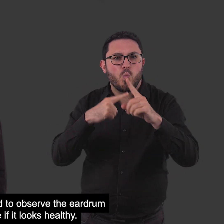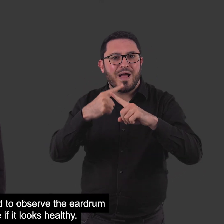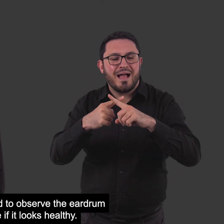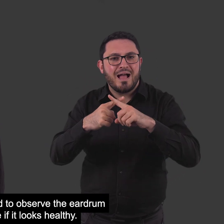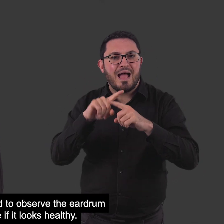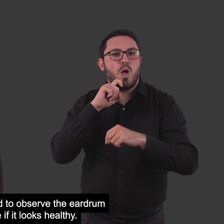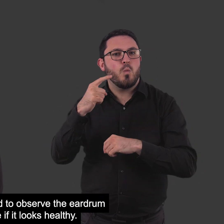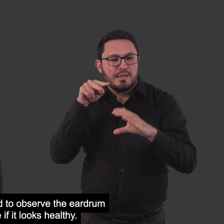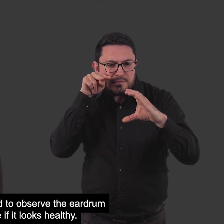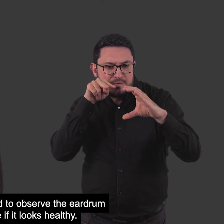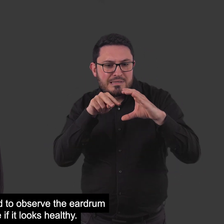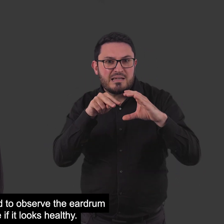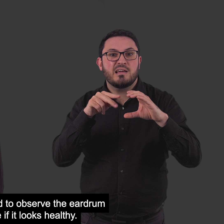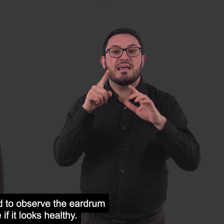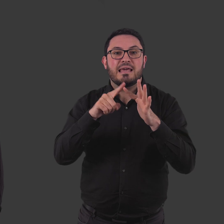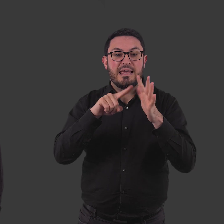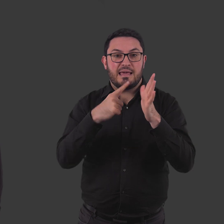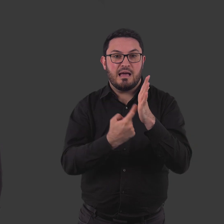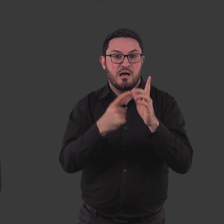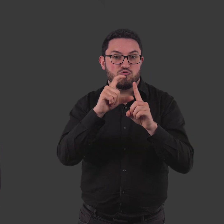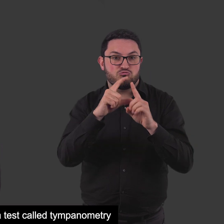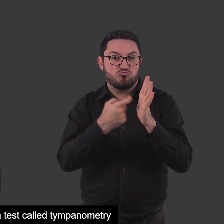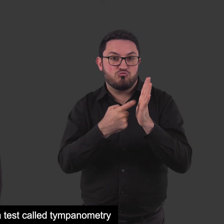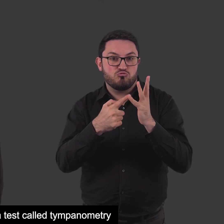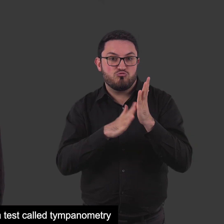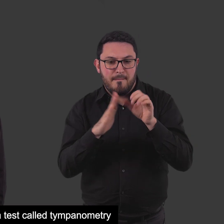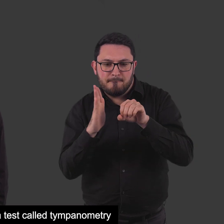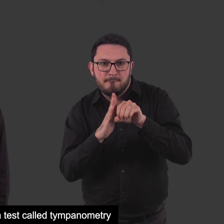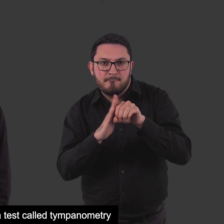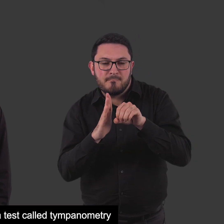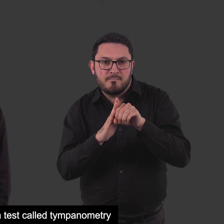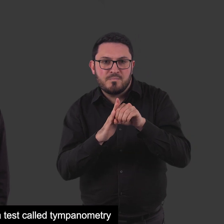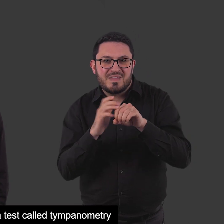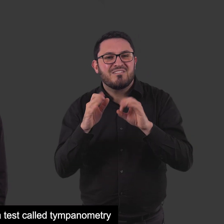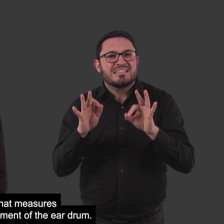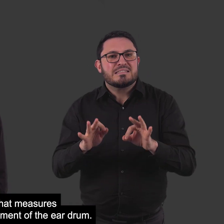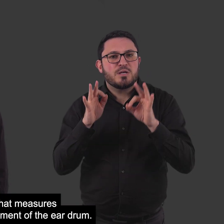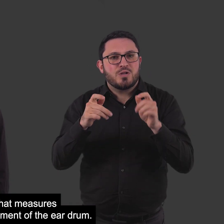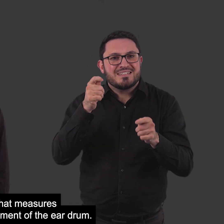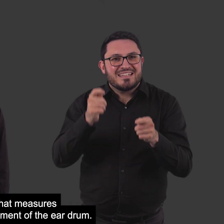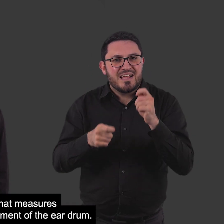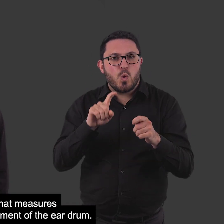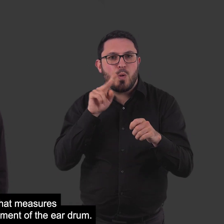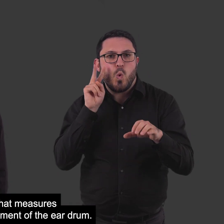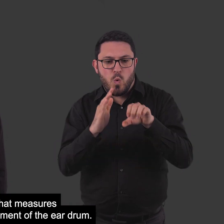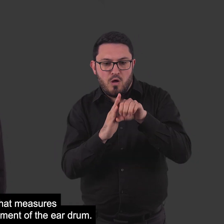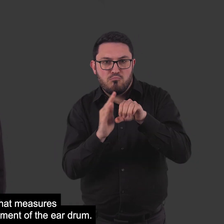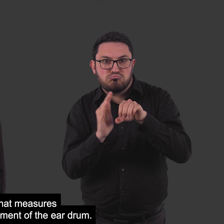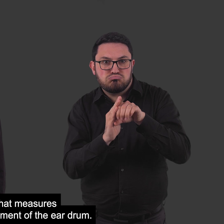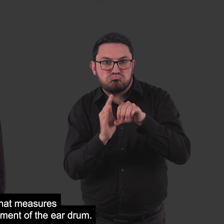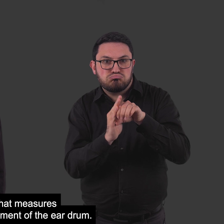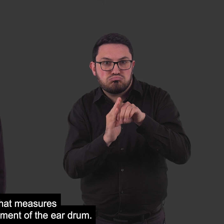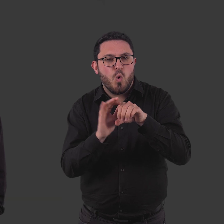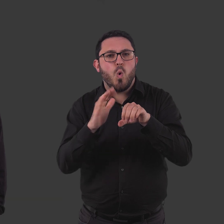the eardrum to see if it looks healthy. We can do a test called tympanometry that measures the movement of the